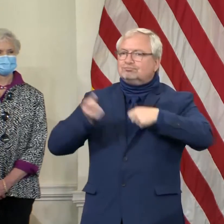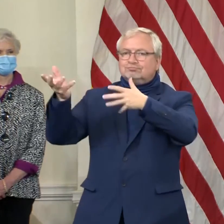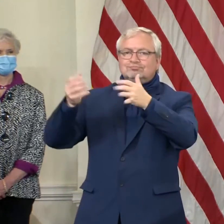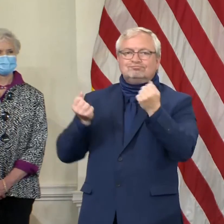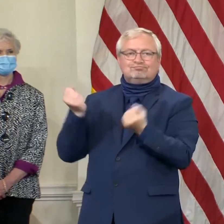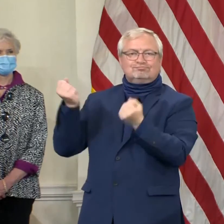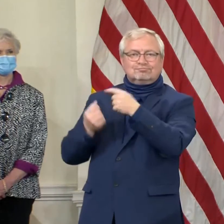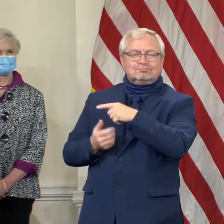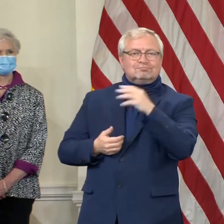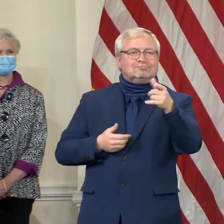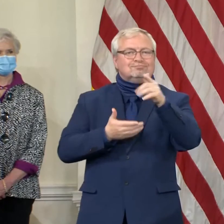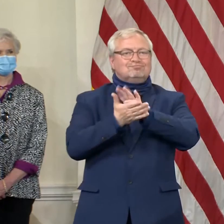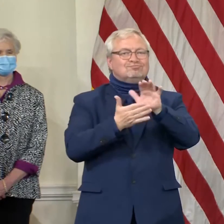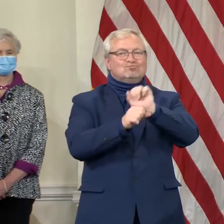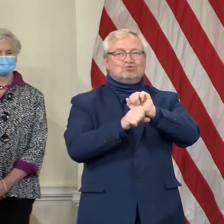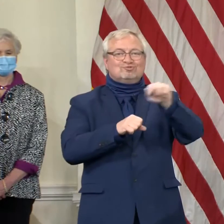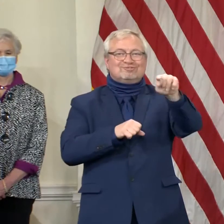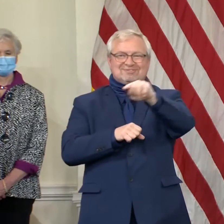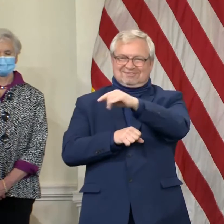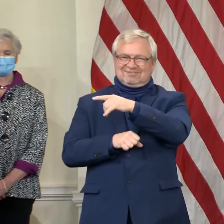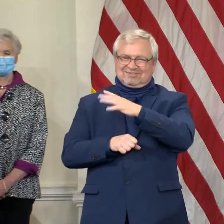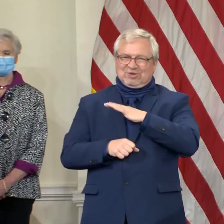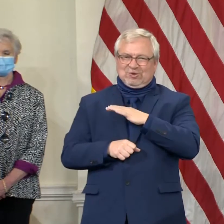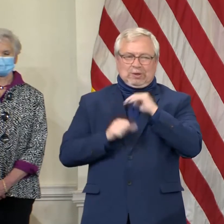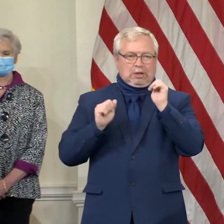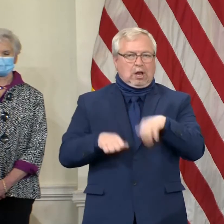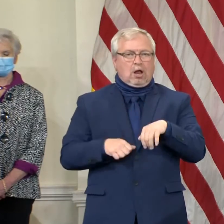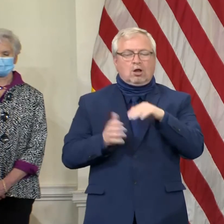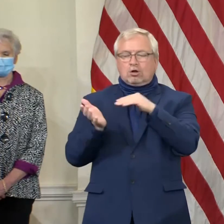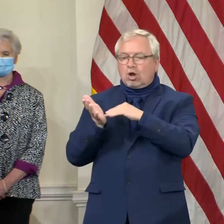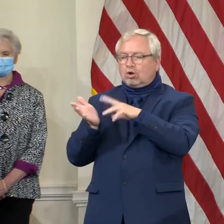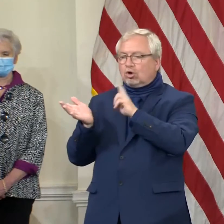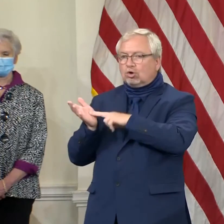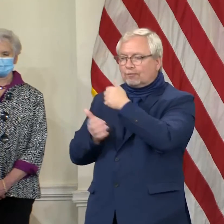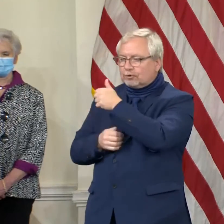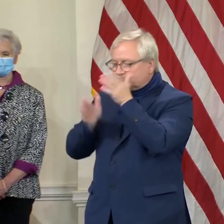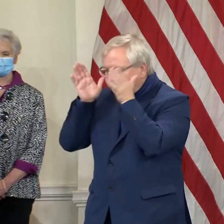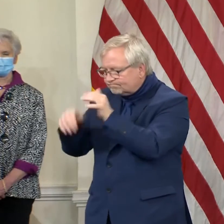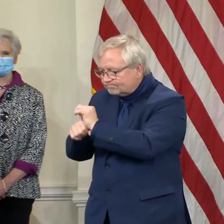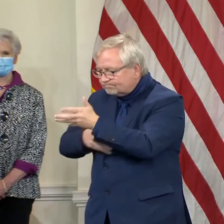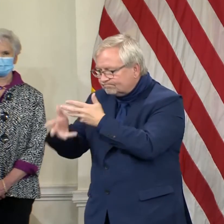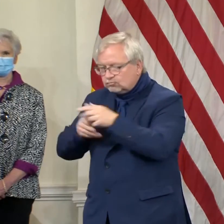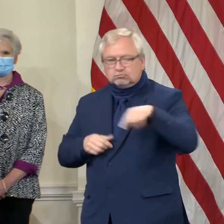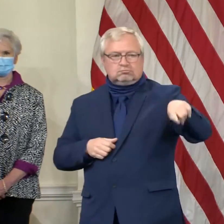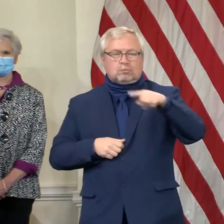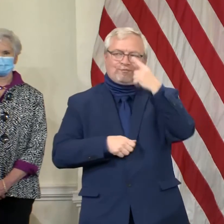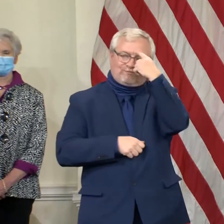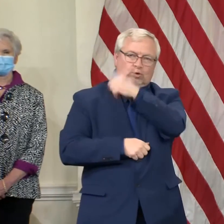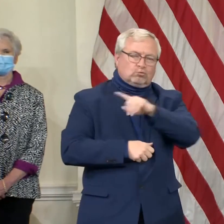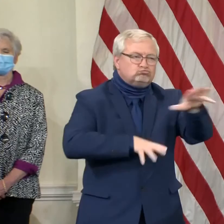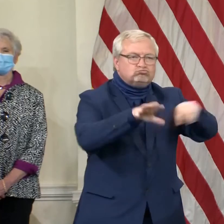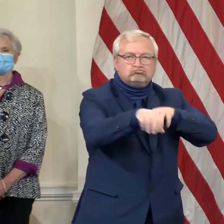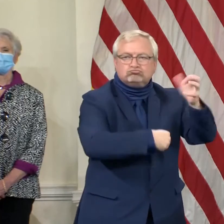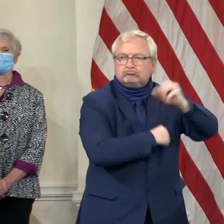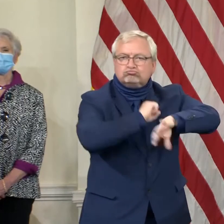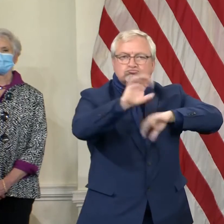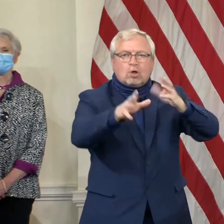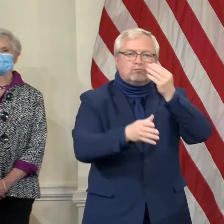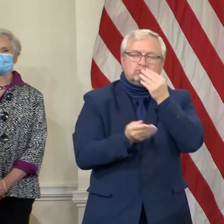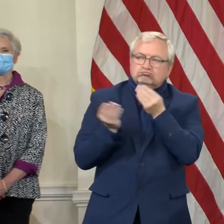their work to make sure that we're on the front lines and able to care for our patients effectively. In the